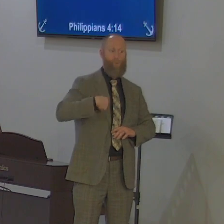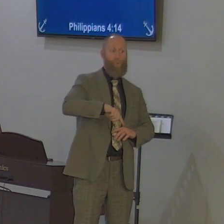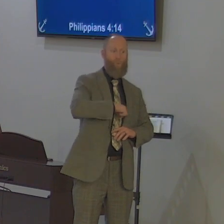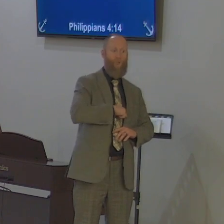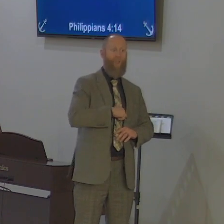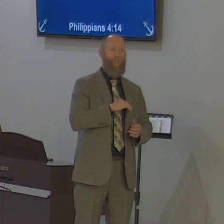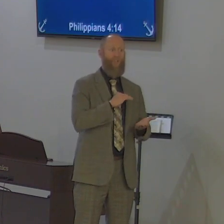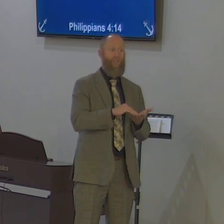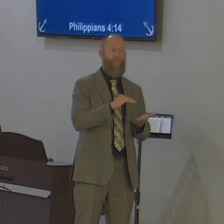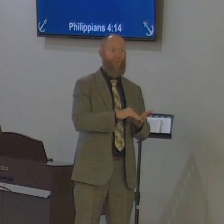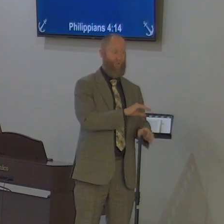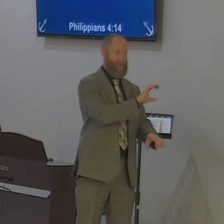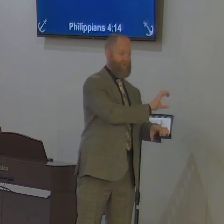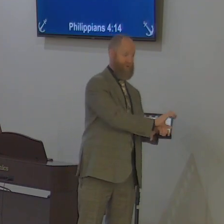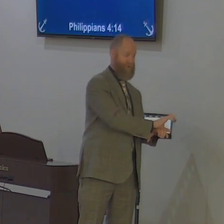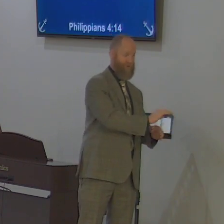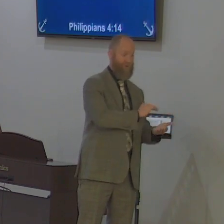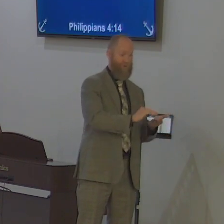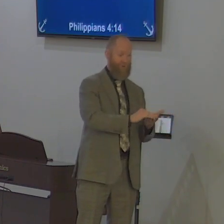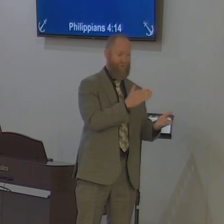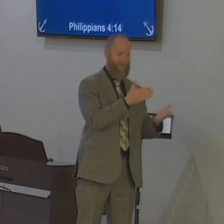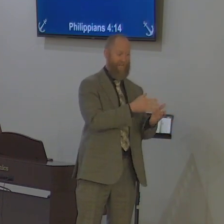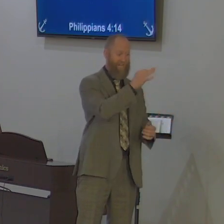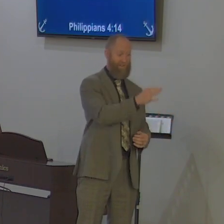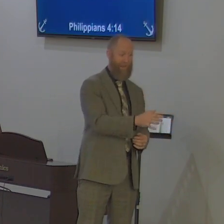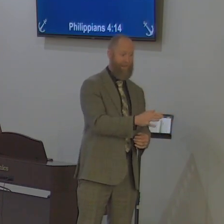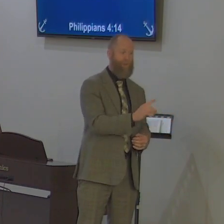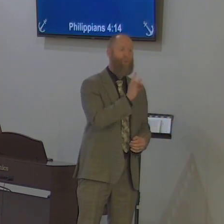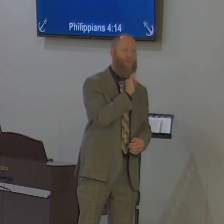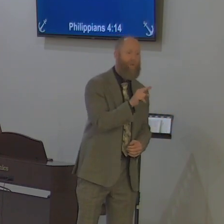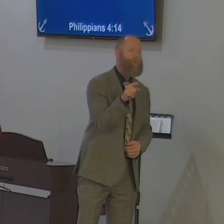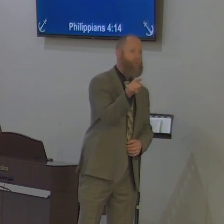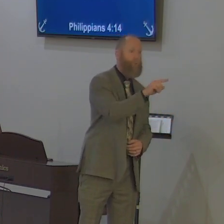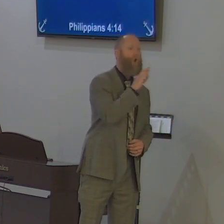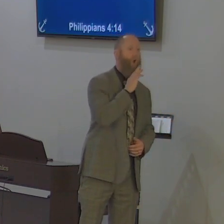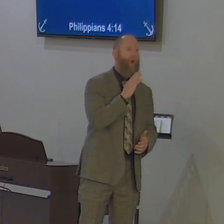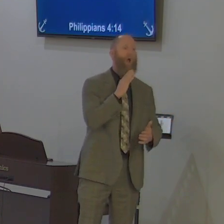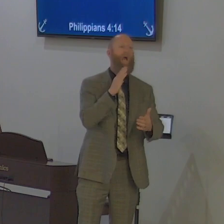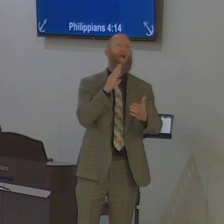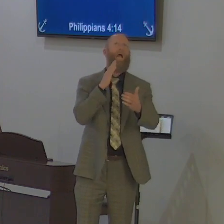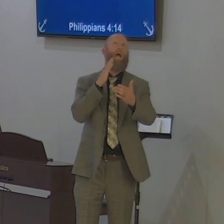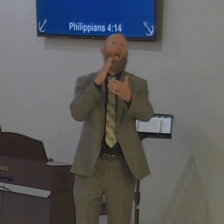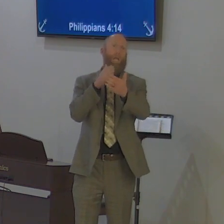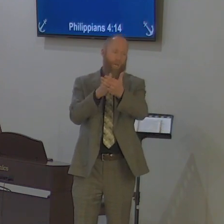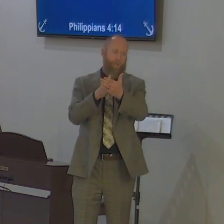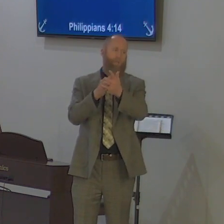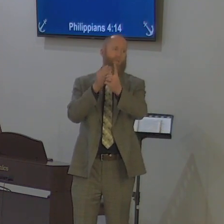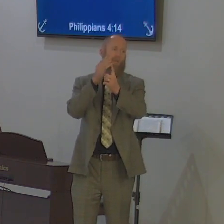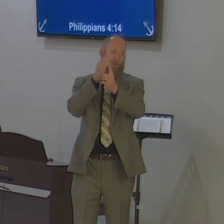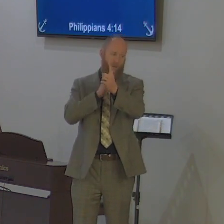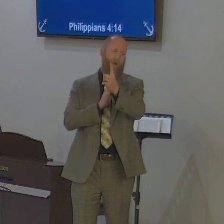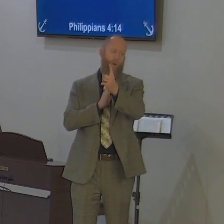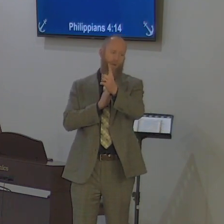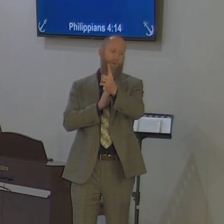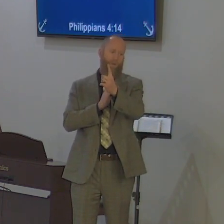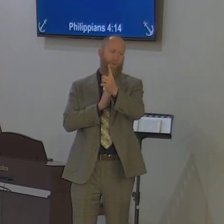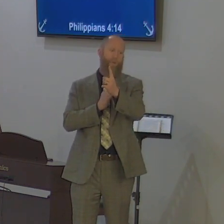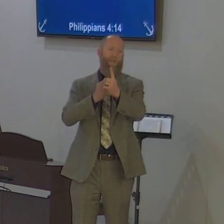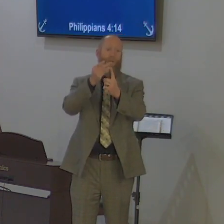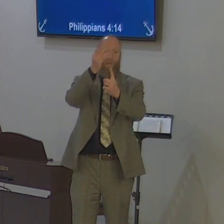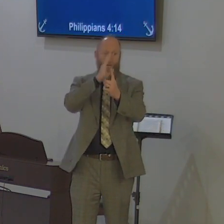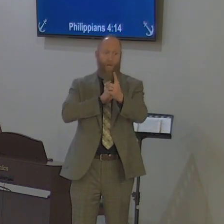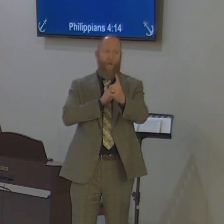not with this man, but with the Christ who purchased this church and sent you this man.